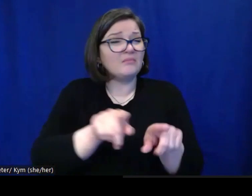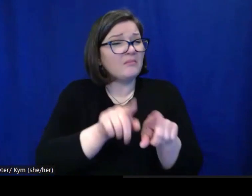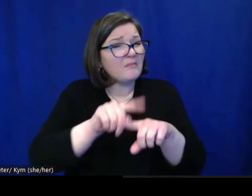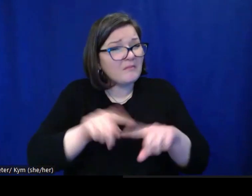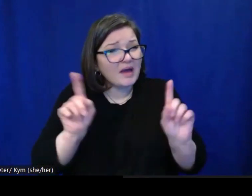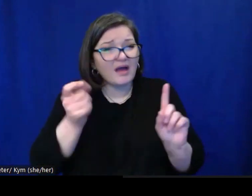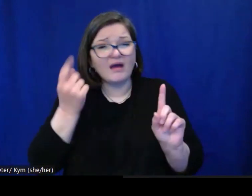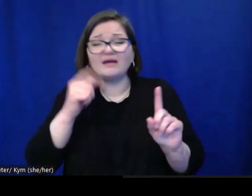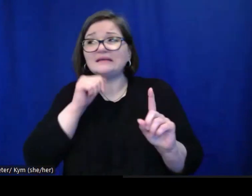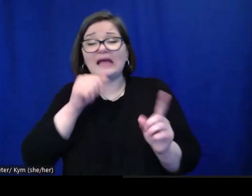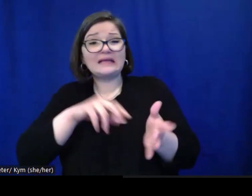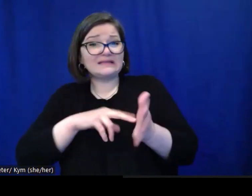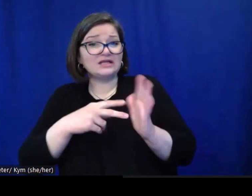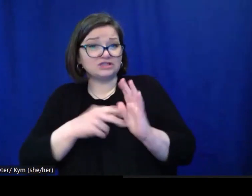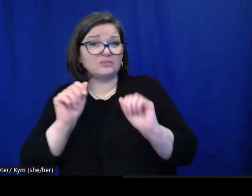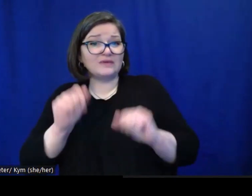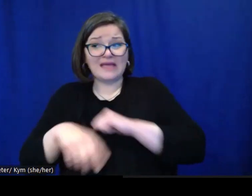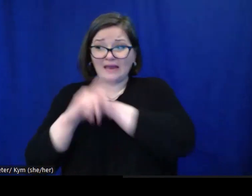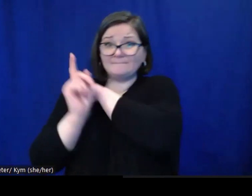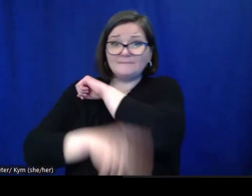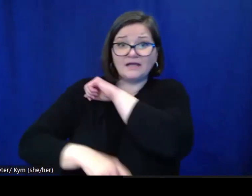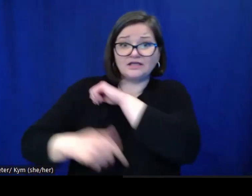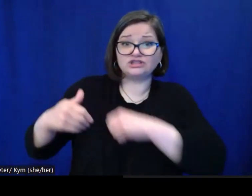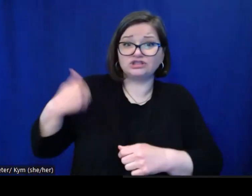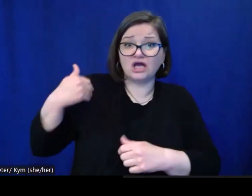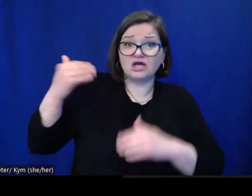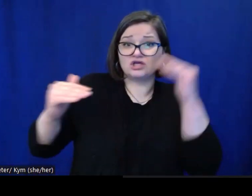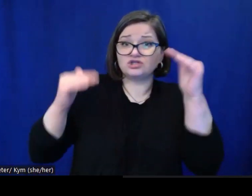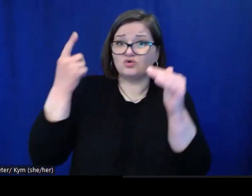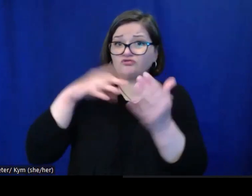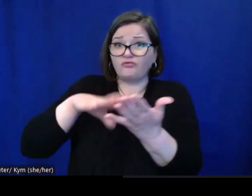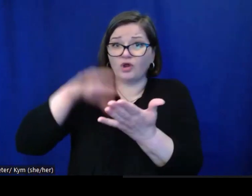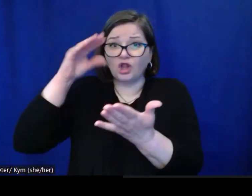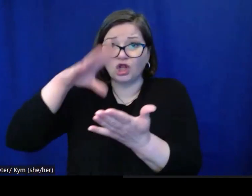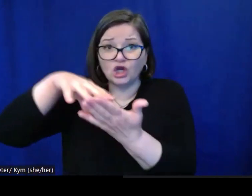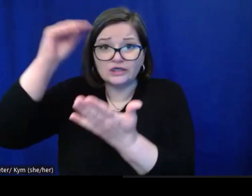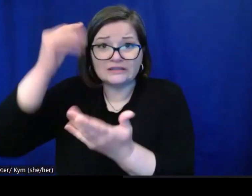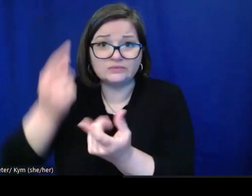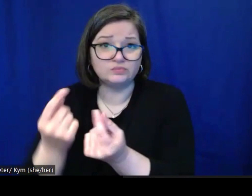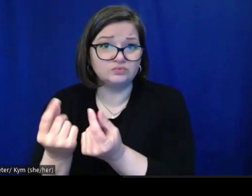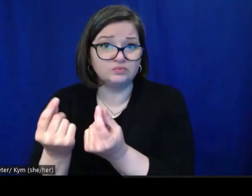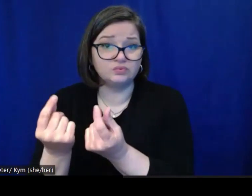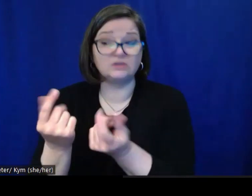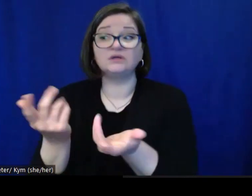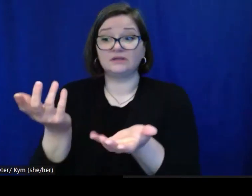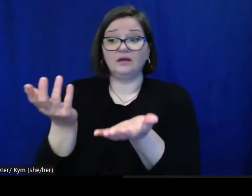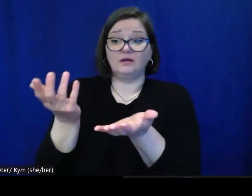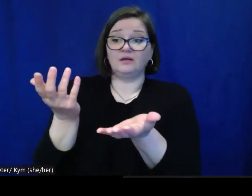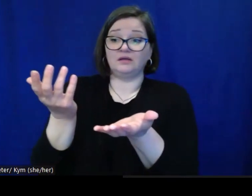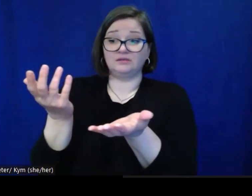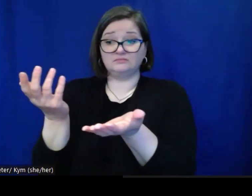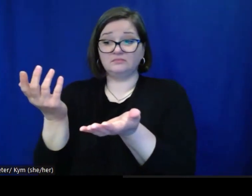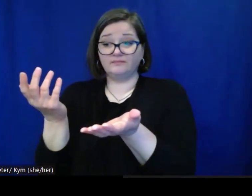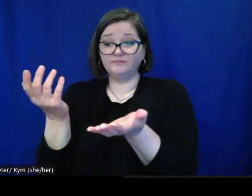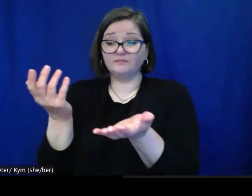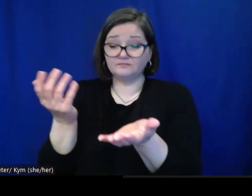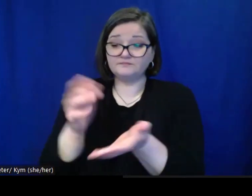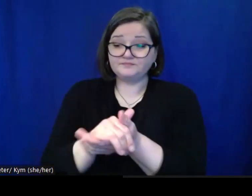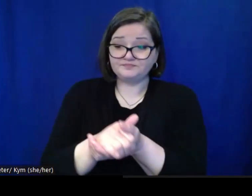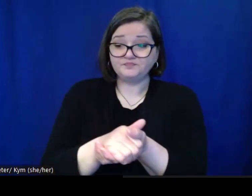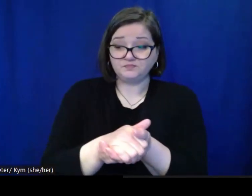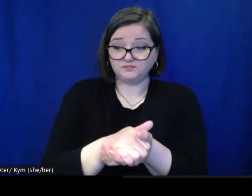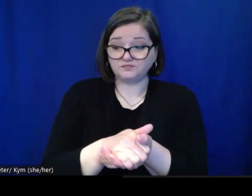can punish young adults for learning and not be open